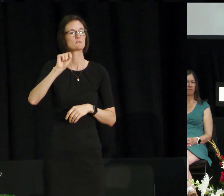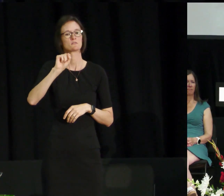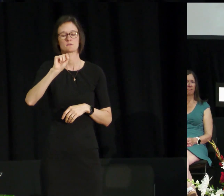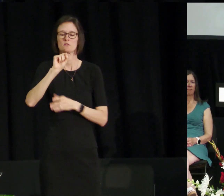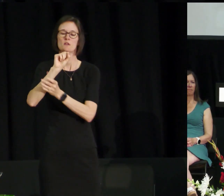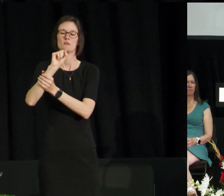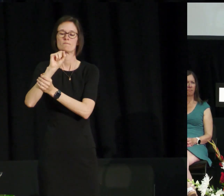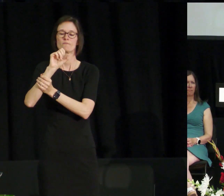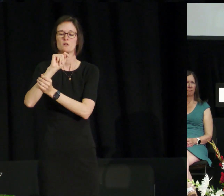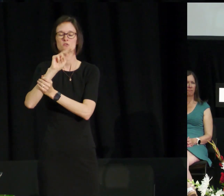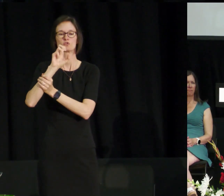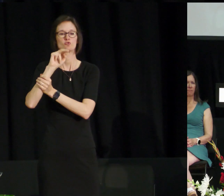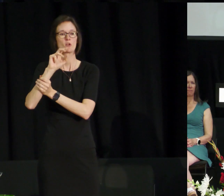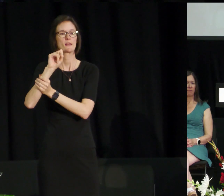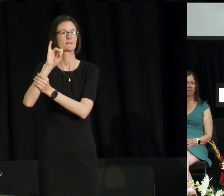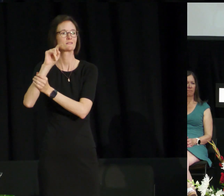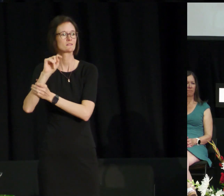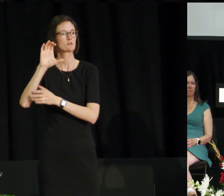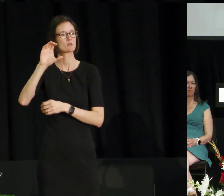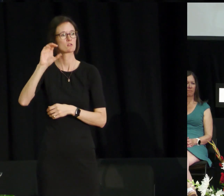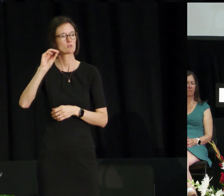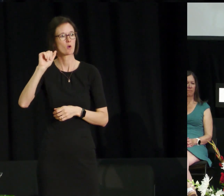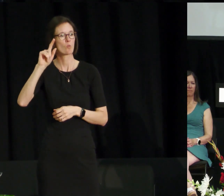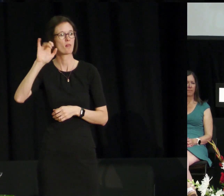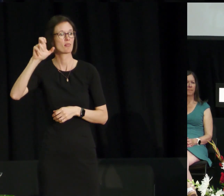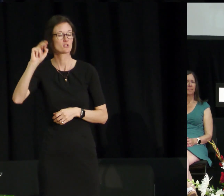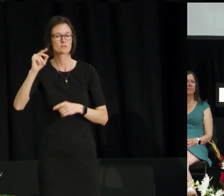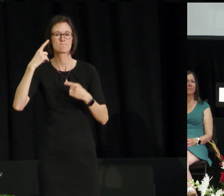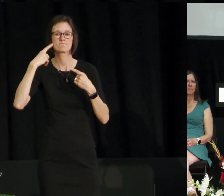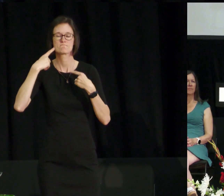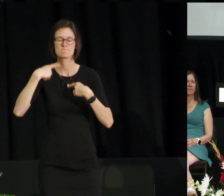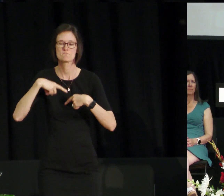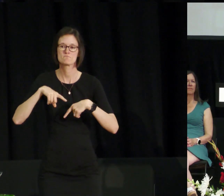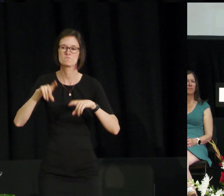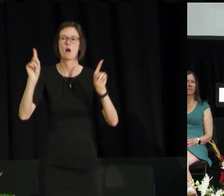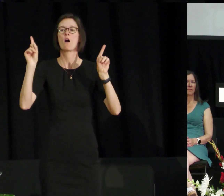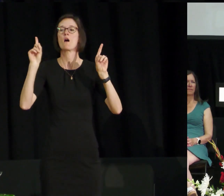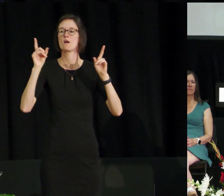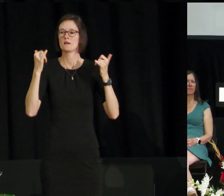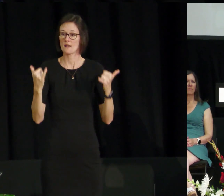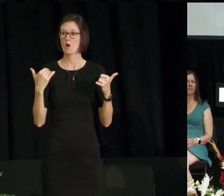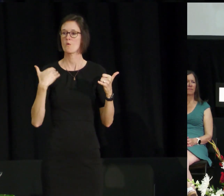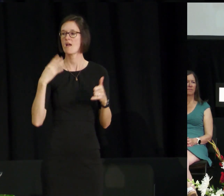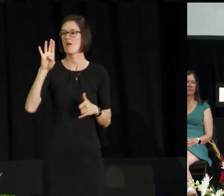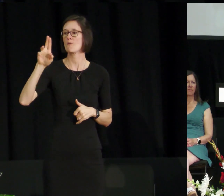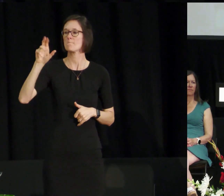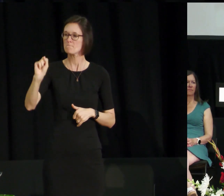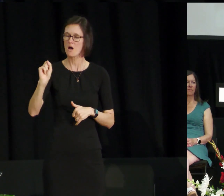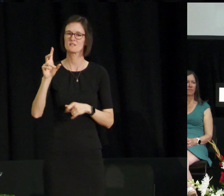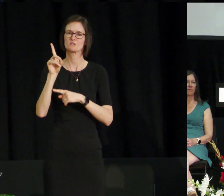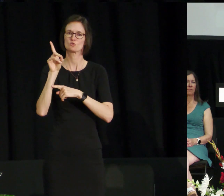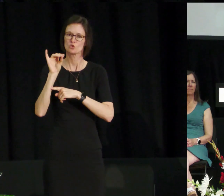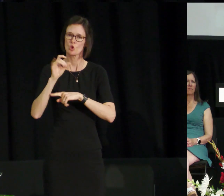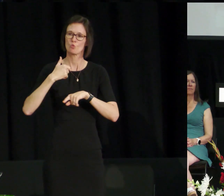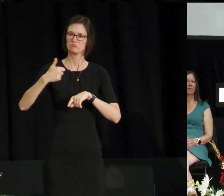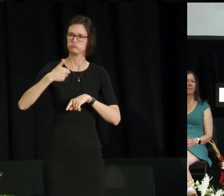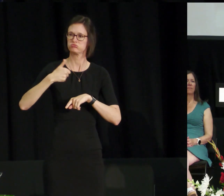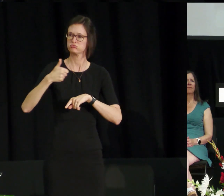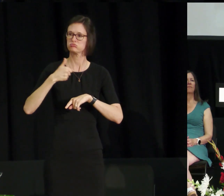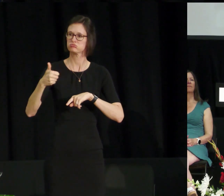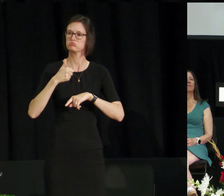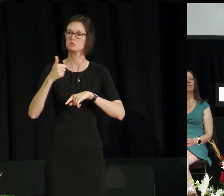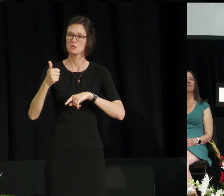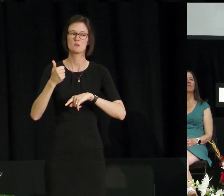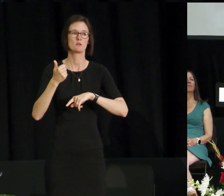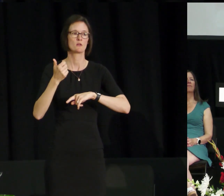years But we got buses Seven days a week And evenings And I share that with you Because I want you to know That the power